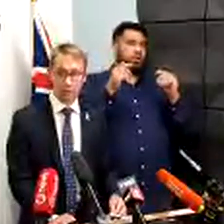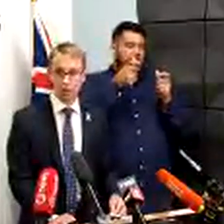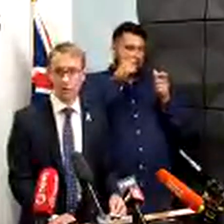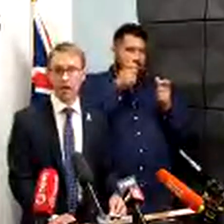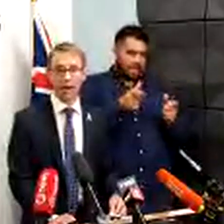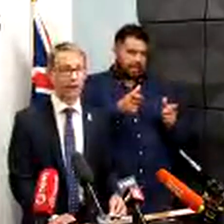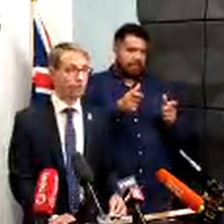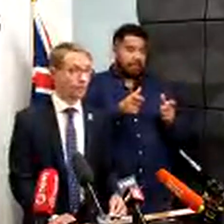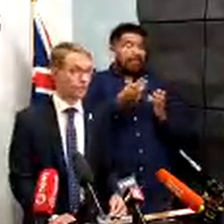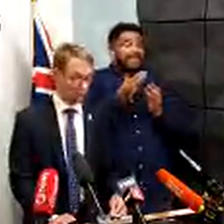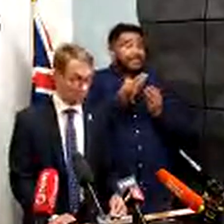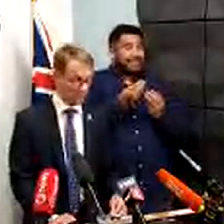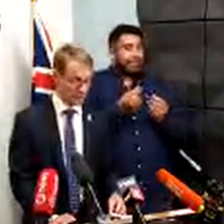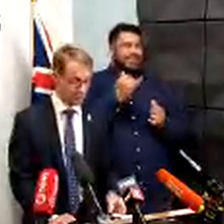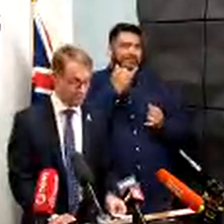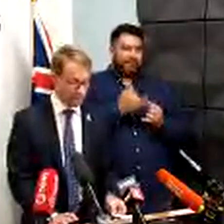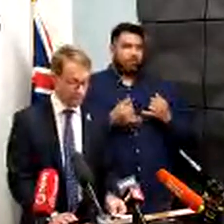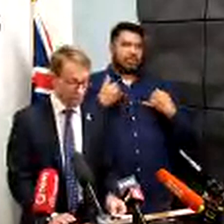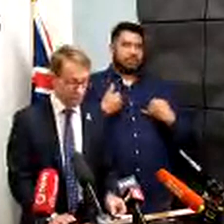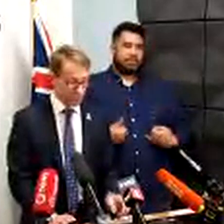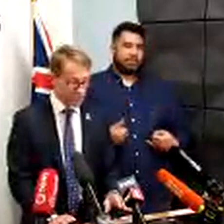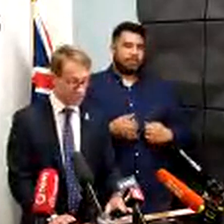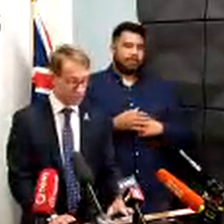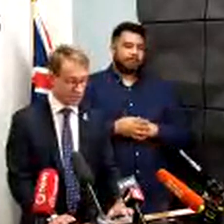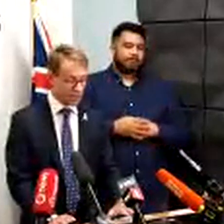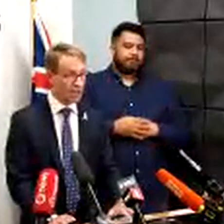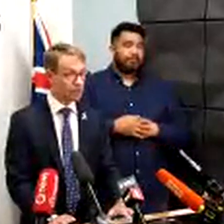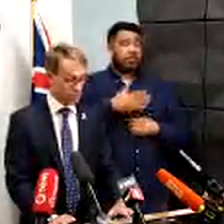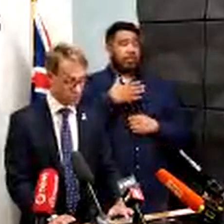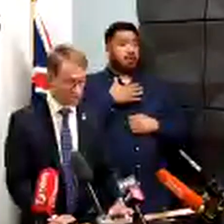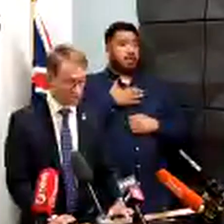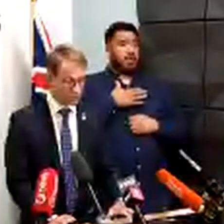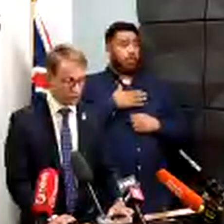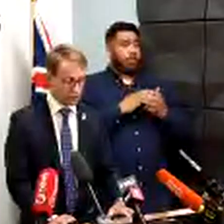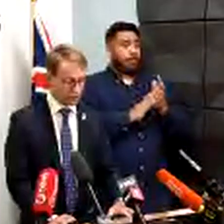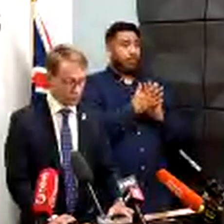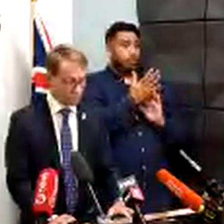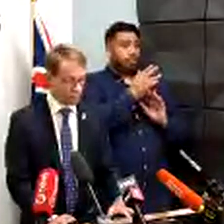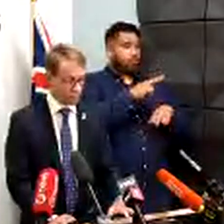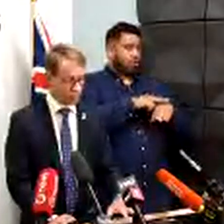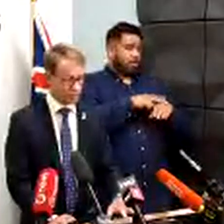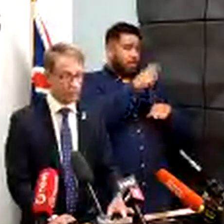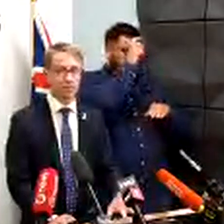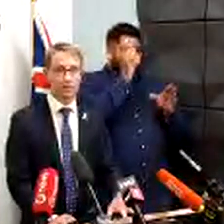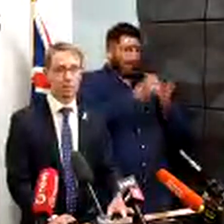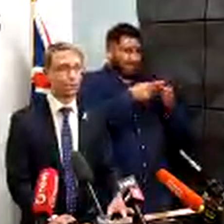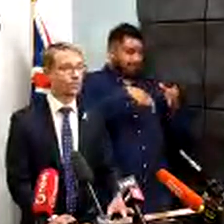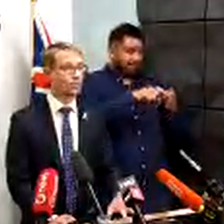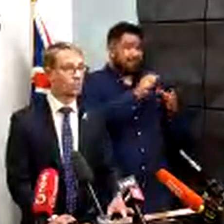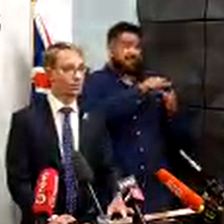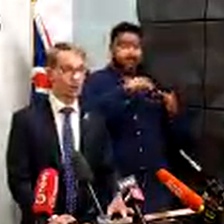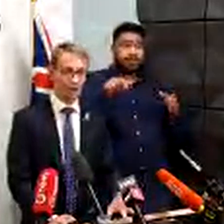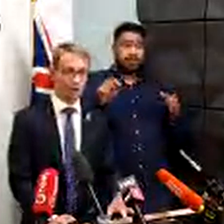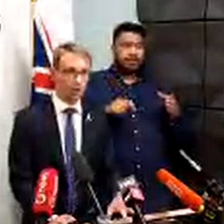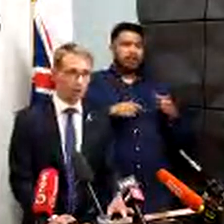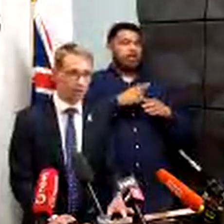small number are very unwell. Our intensive care and burns teams throughout all of the burns units continue